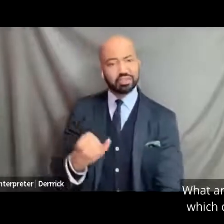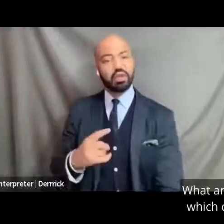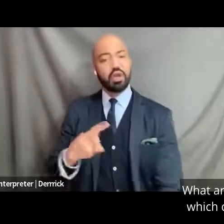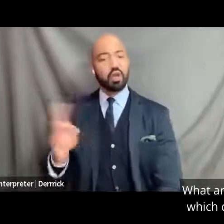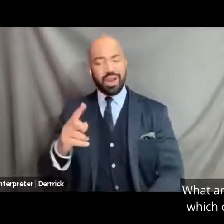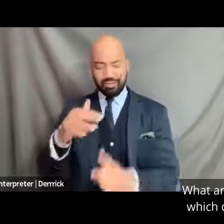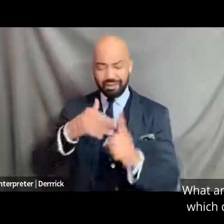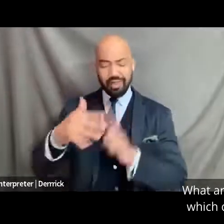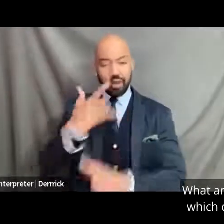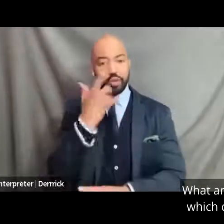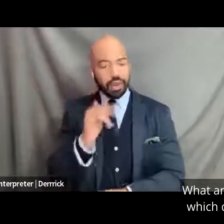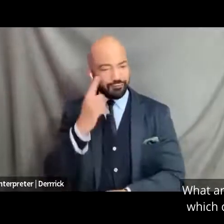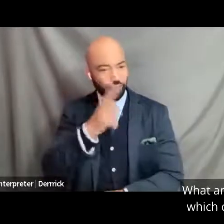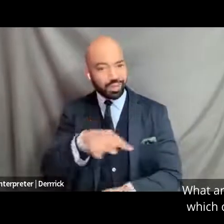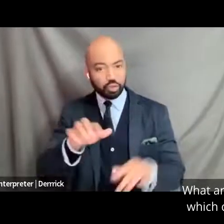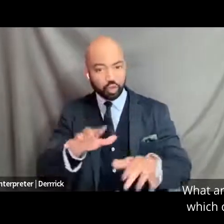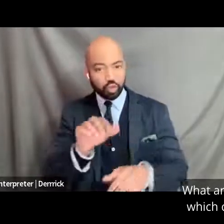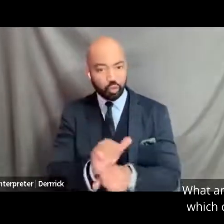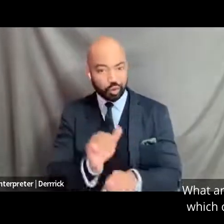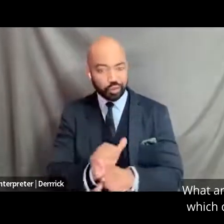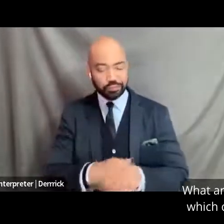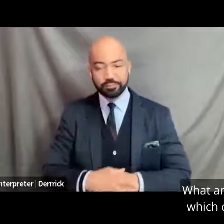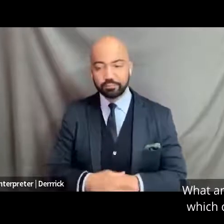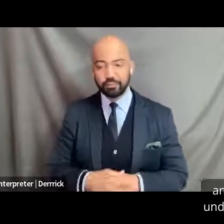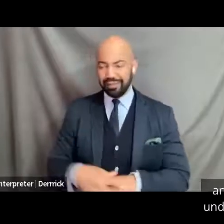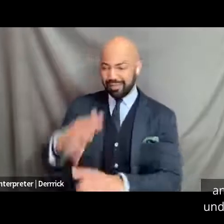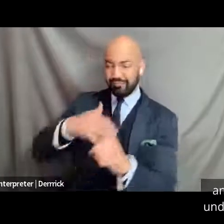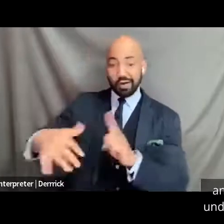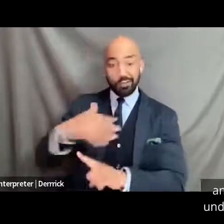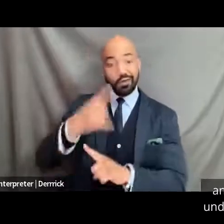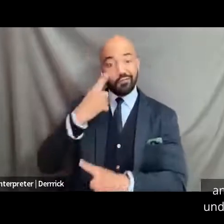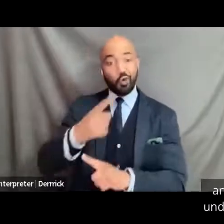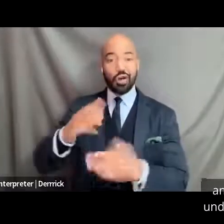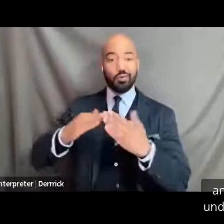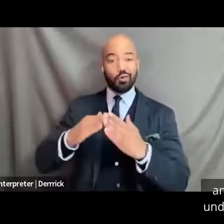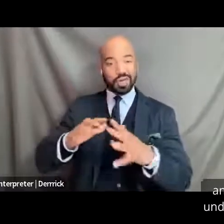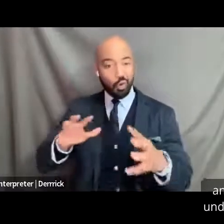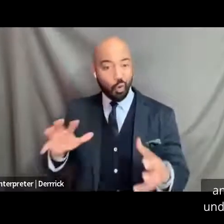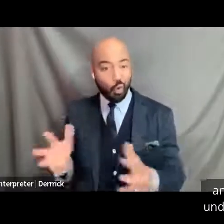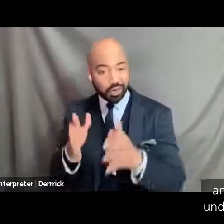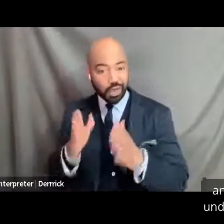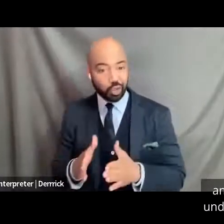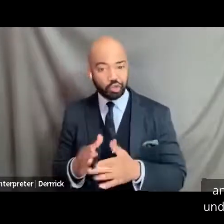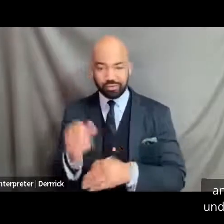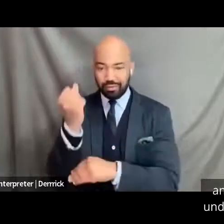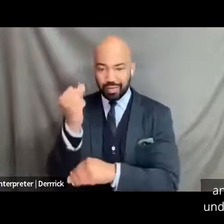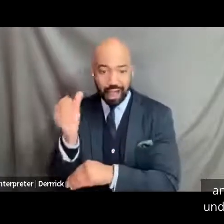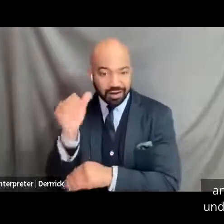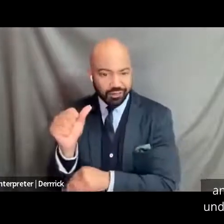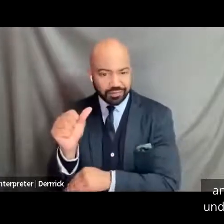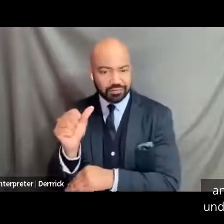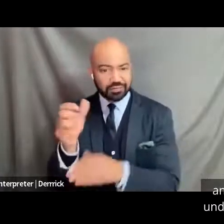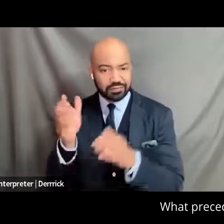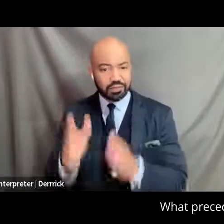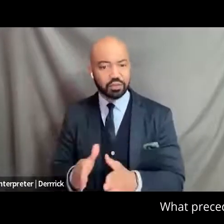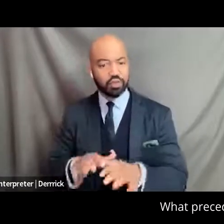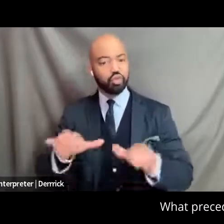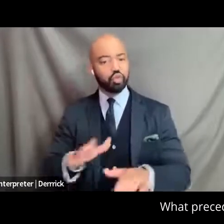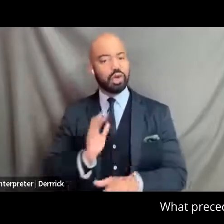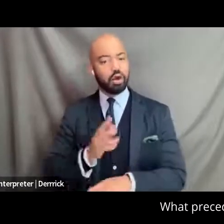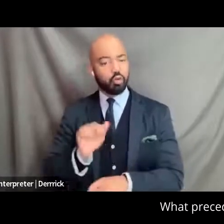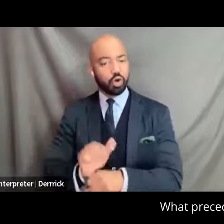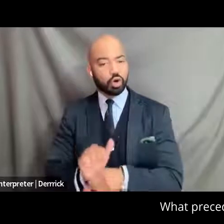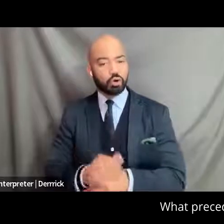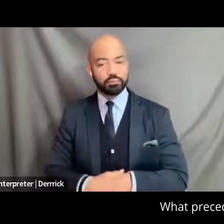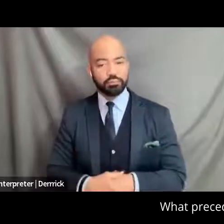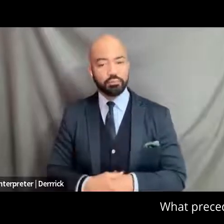conditions under which community organizers and activists will be undertaking our work what precedent